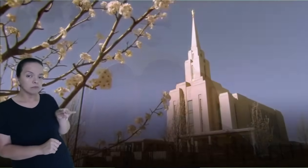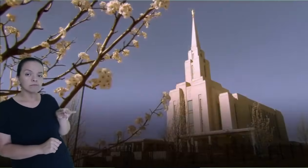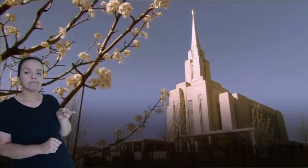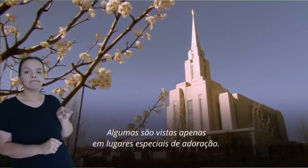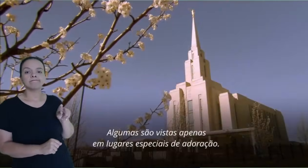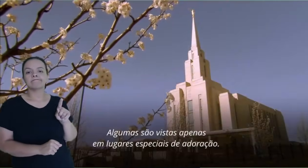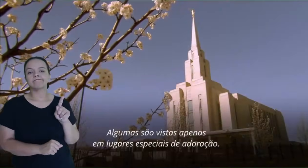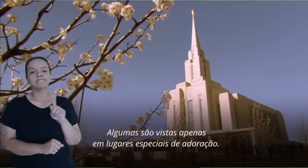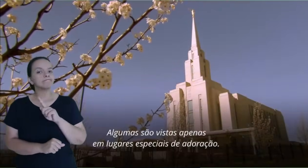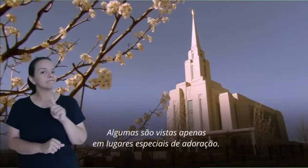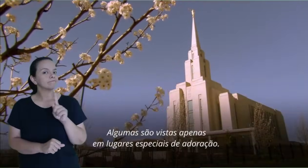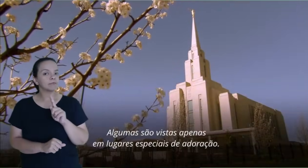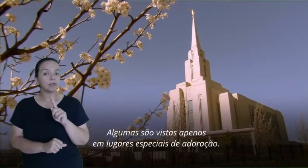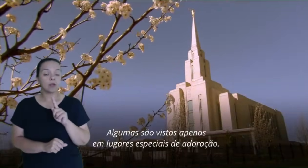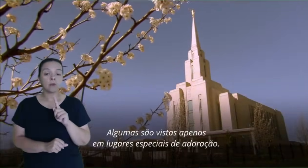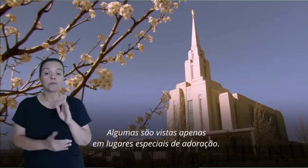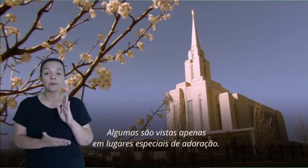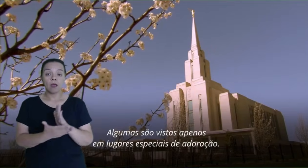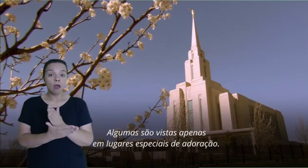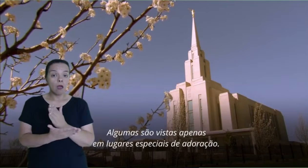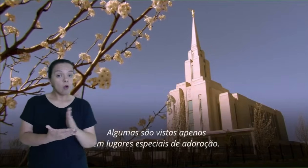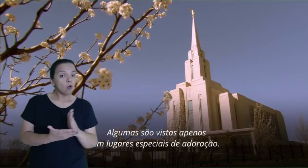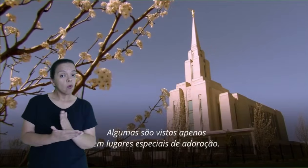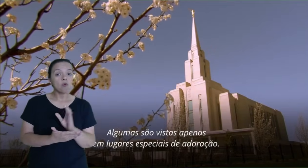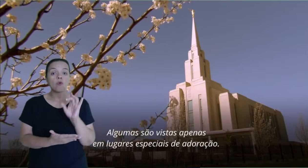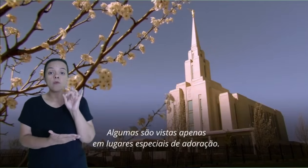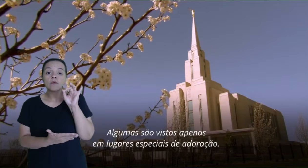Some clothing is seen only in special places of worship.